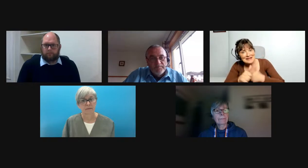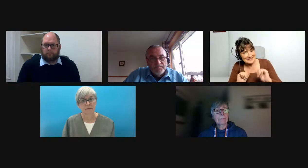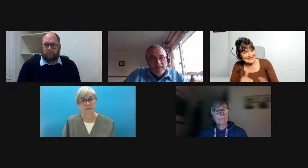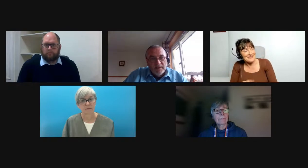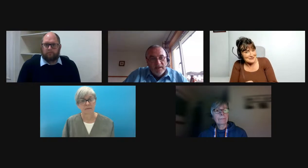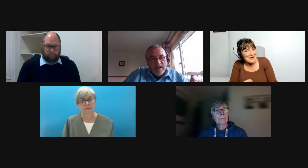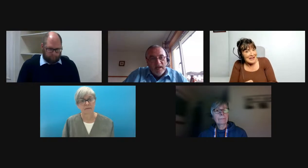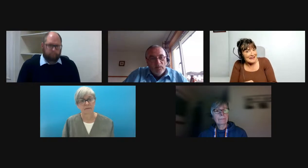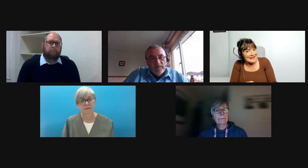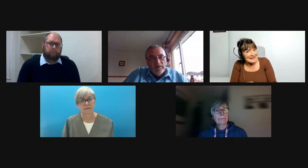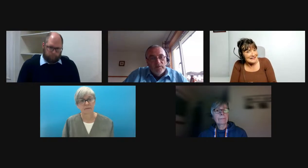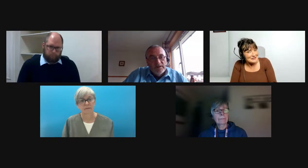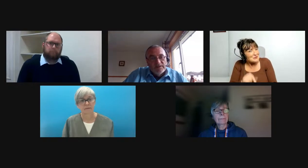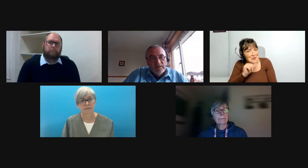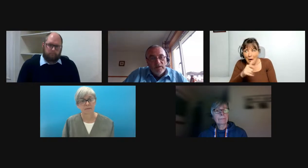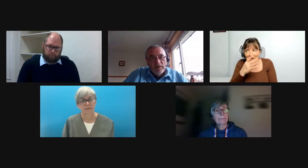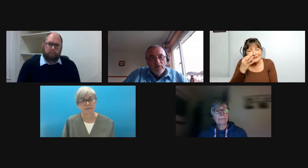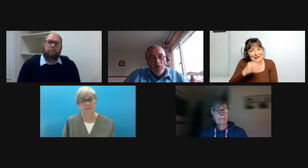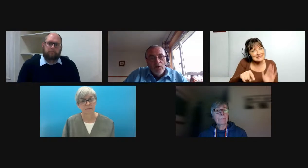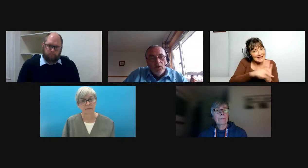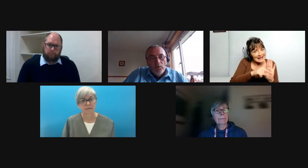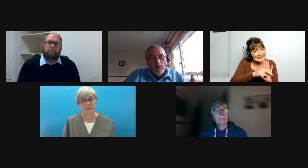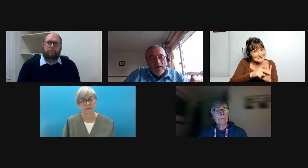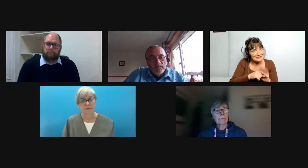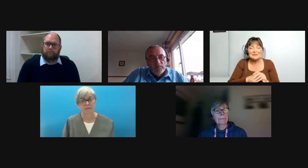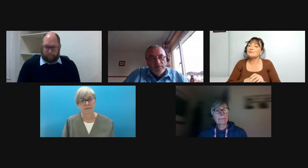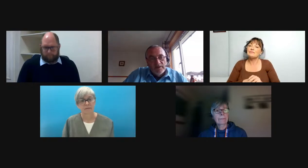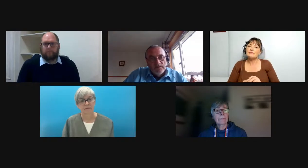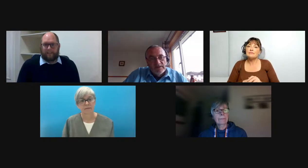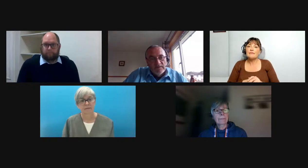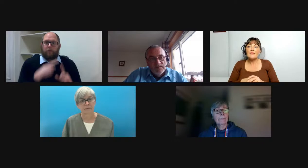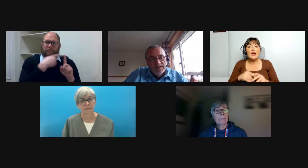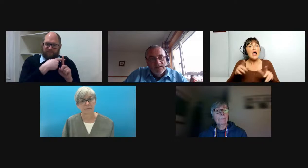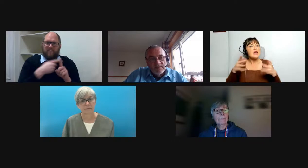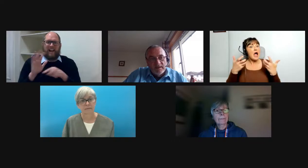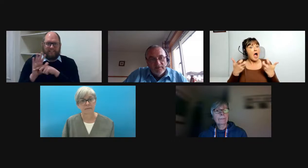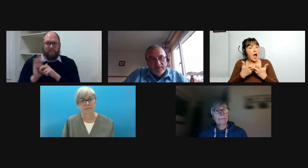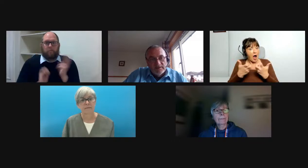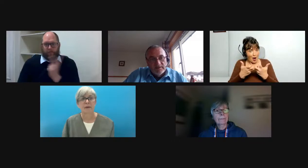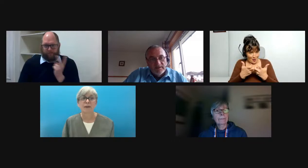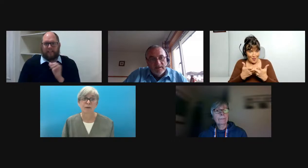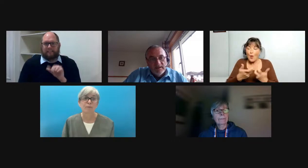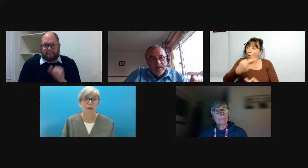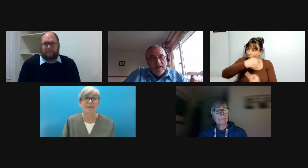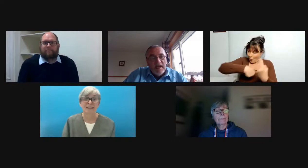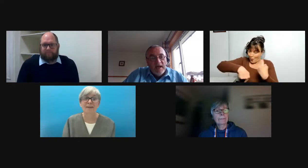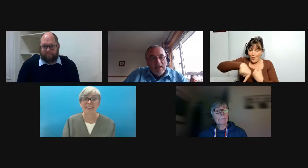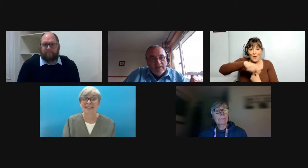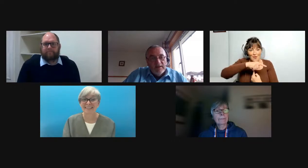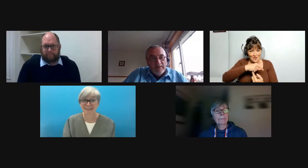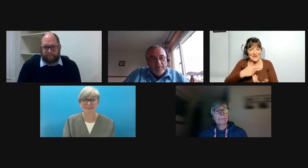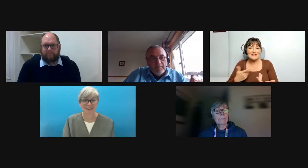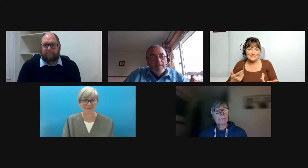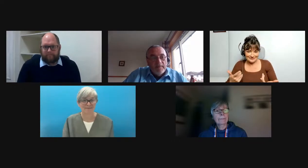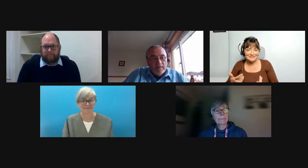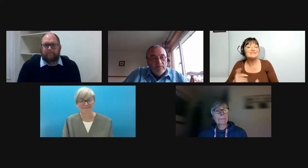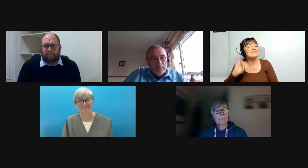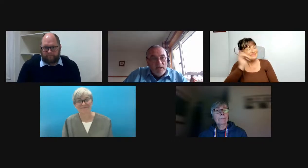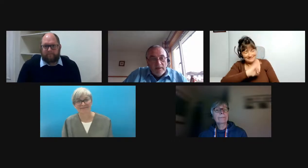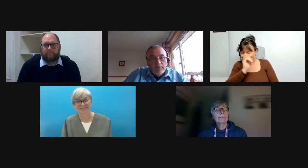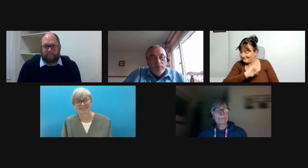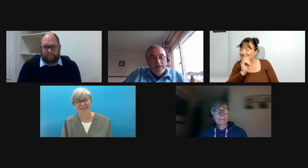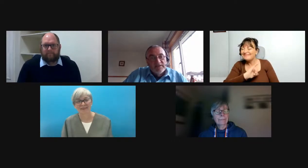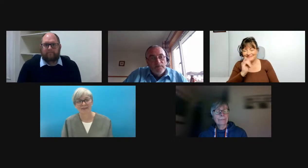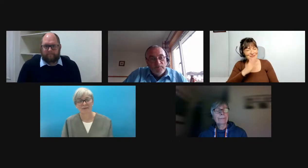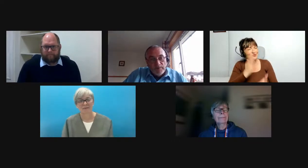service. And one of the ways that we can all influence how services are delivered. It's positive and negative, yeah.